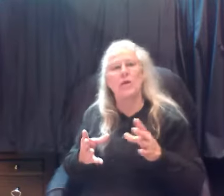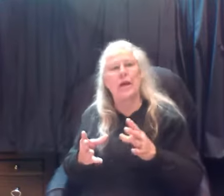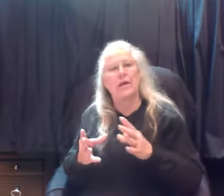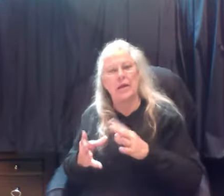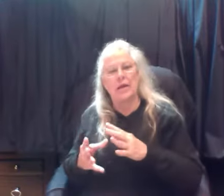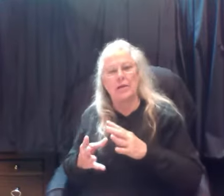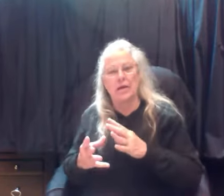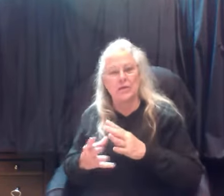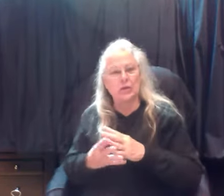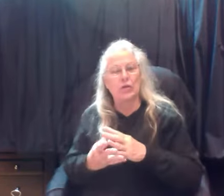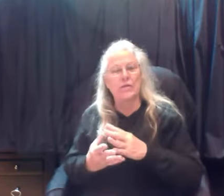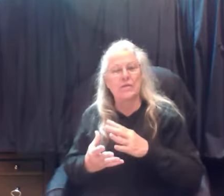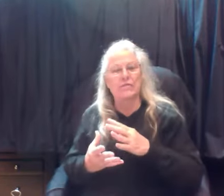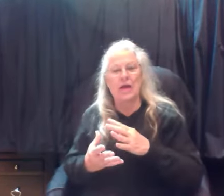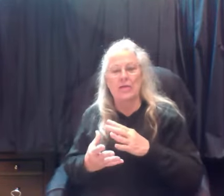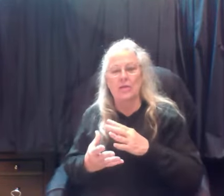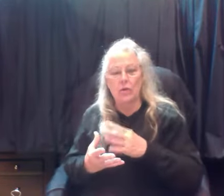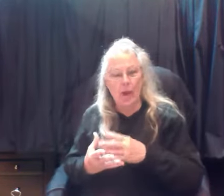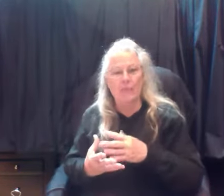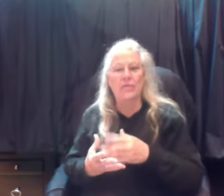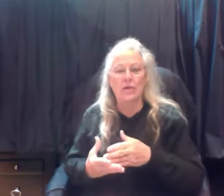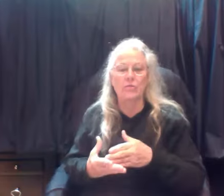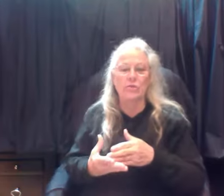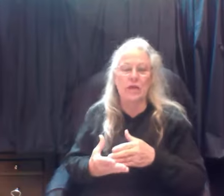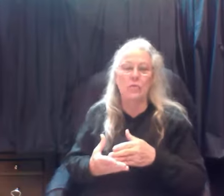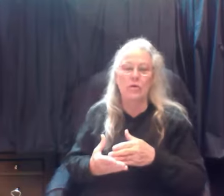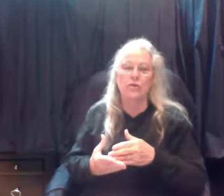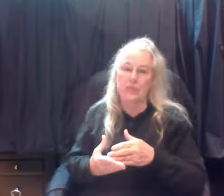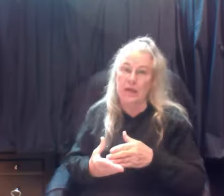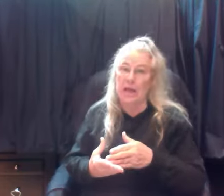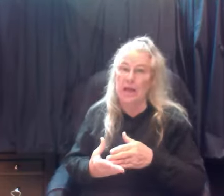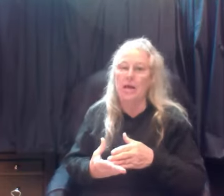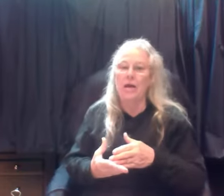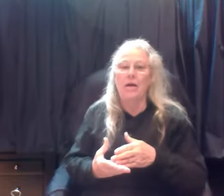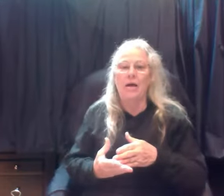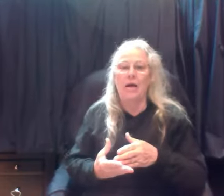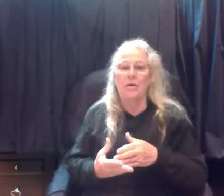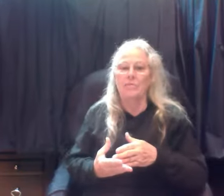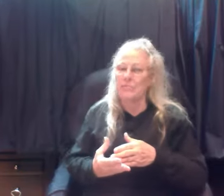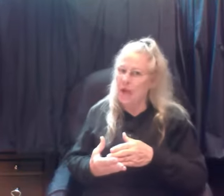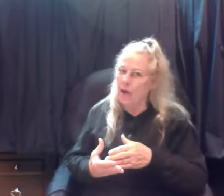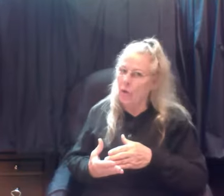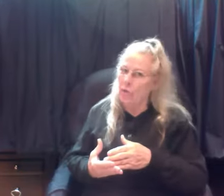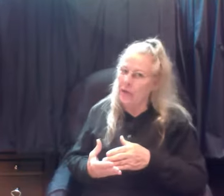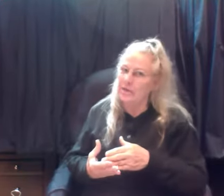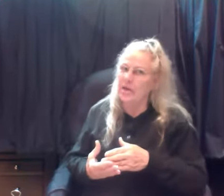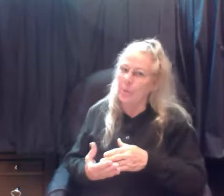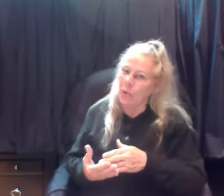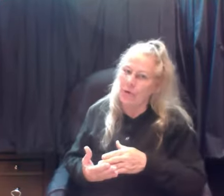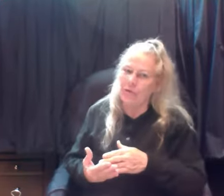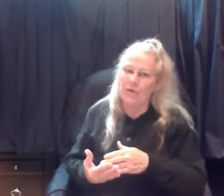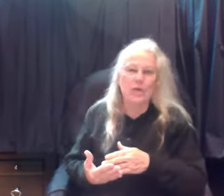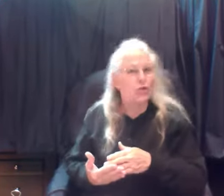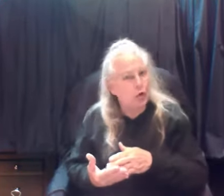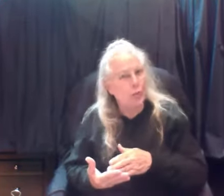And again, I stress the fact that you have to understand what you're singing. Not only is it important for interpreting,